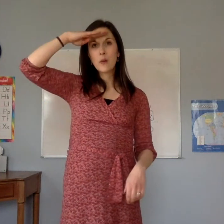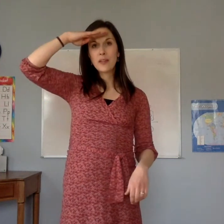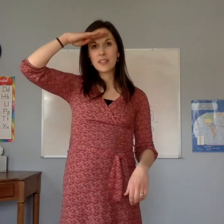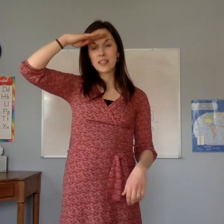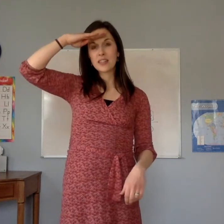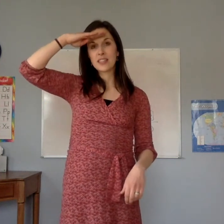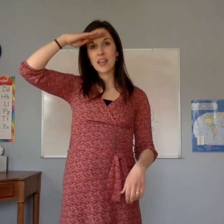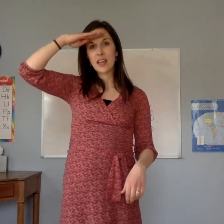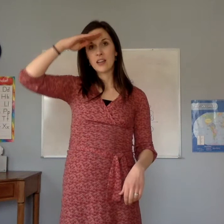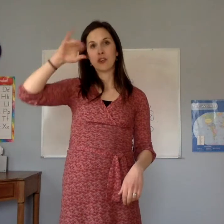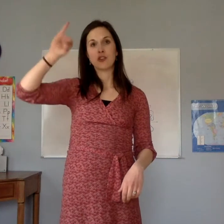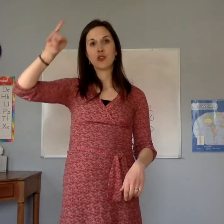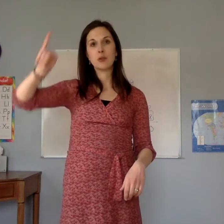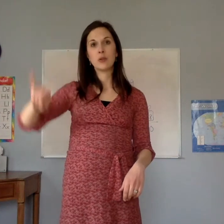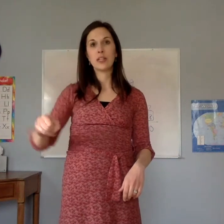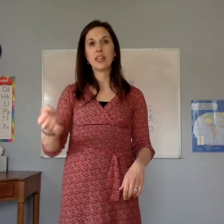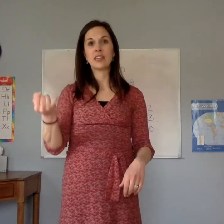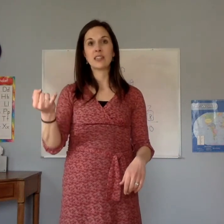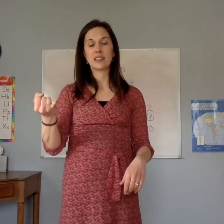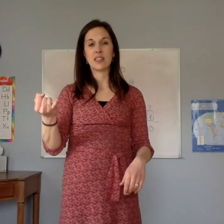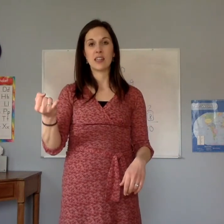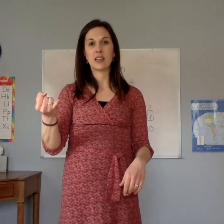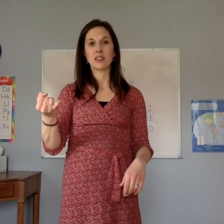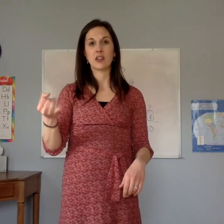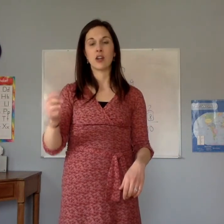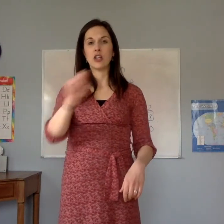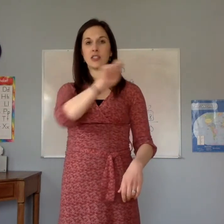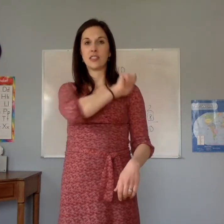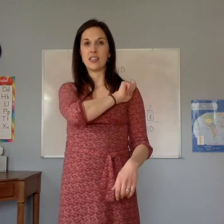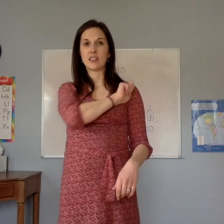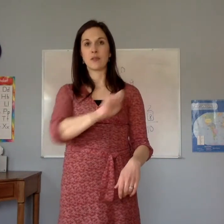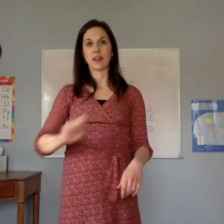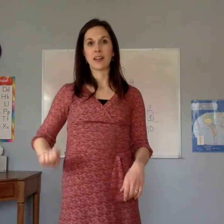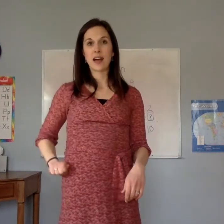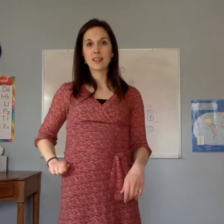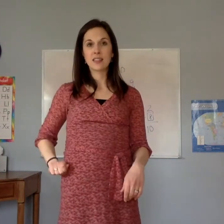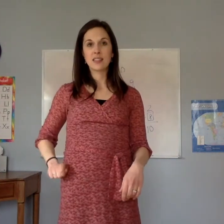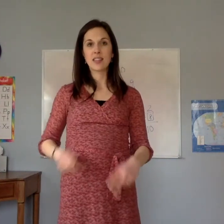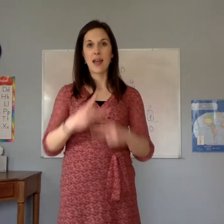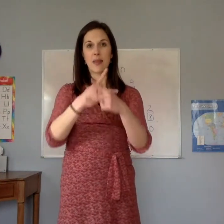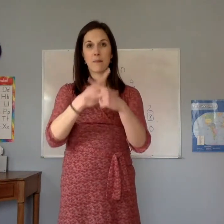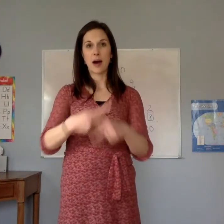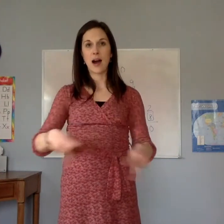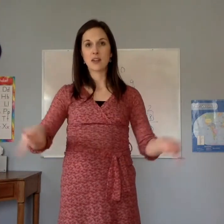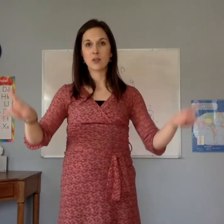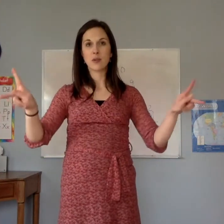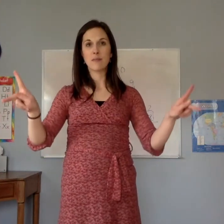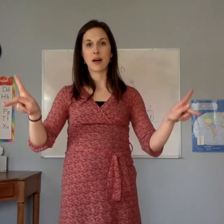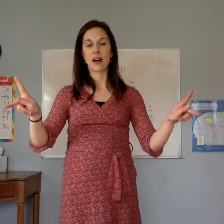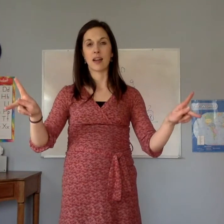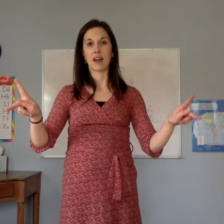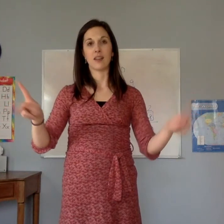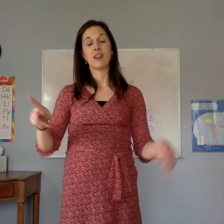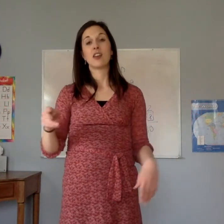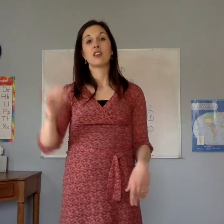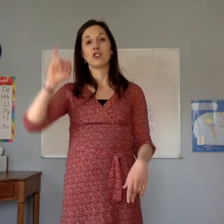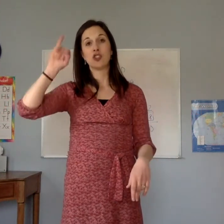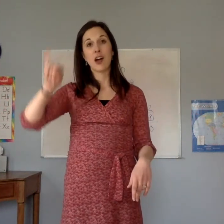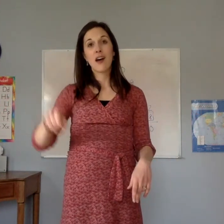Roman dictator Julius Caesar. Caesar Augustus and the Pax Romana. John